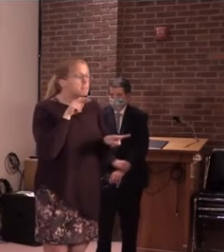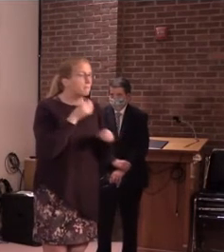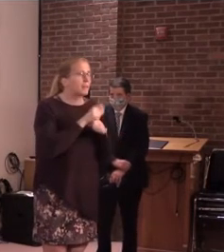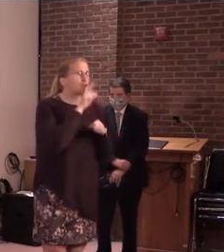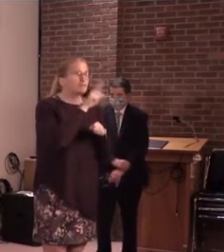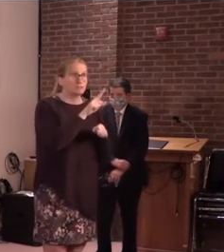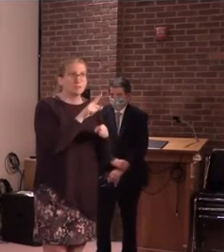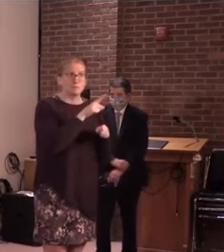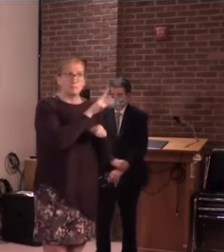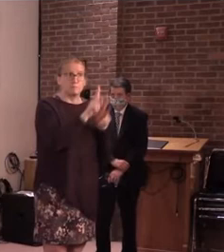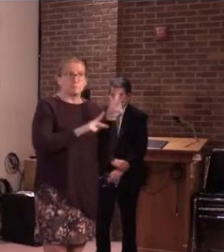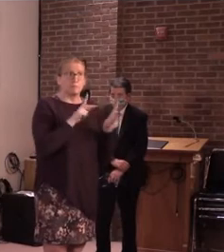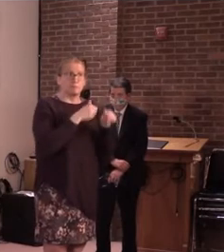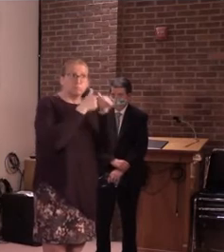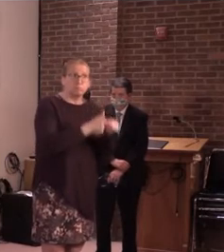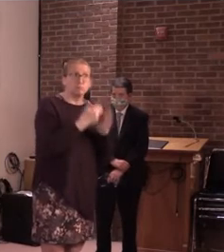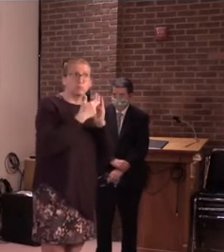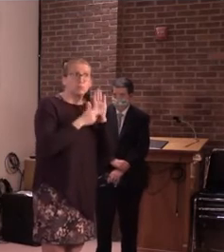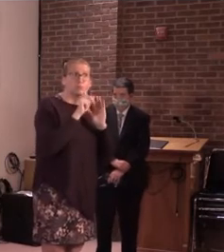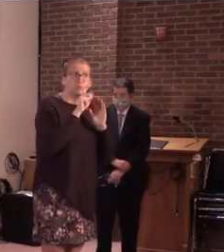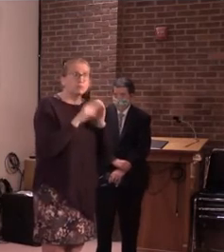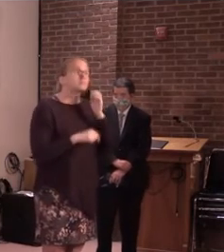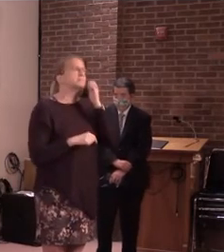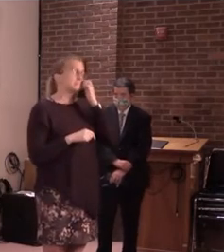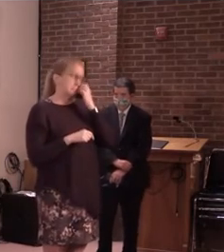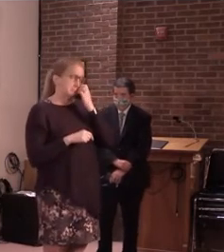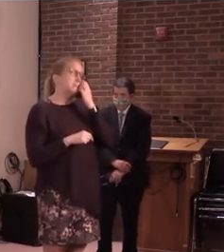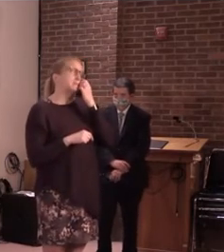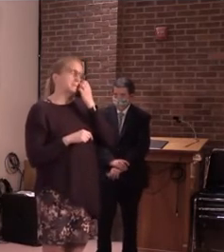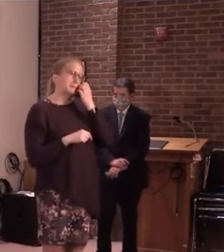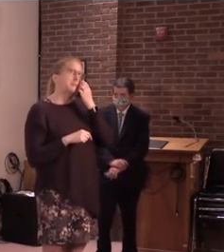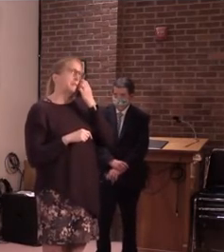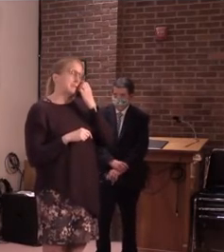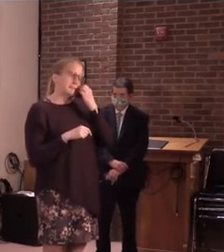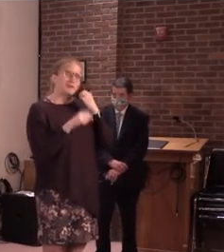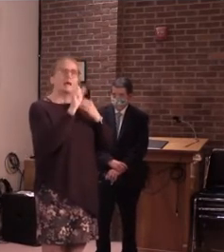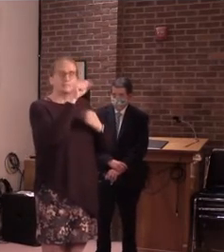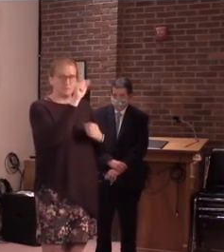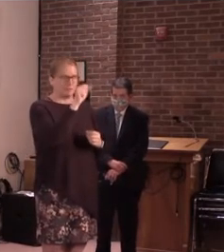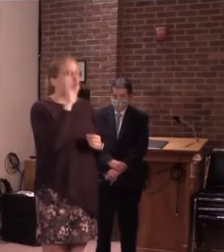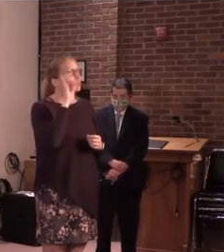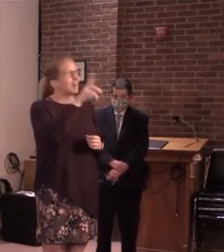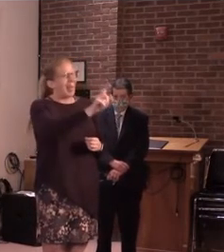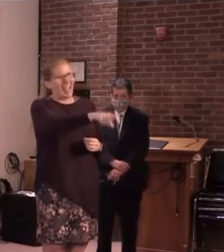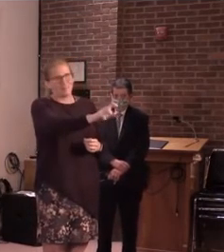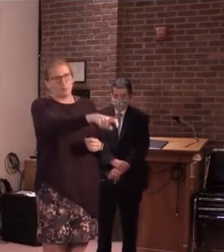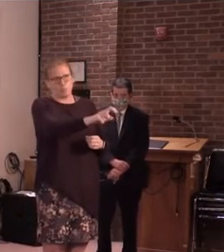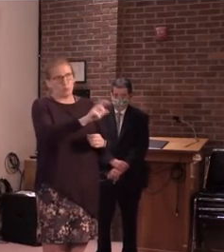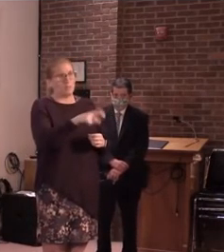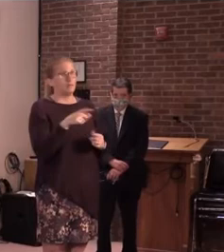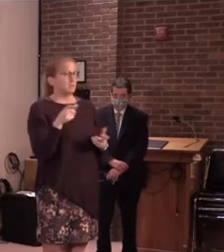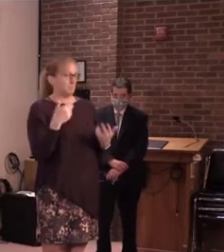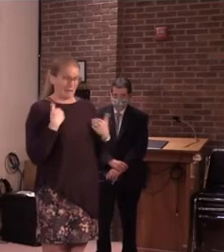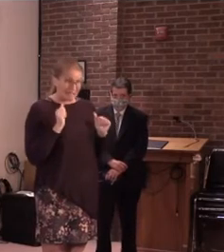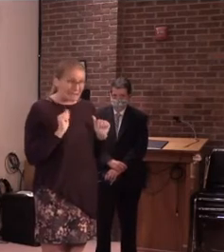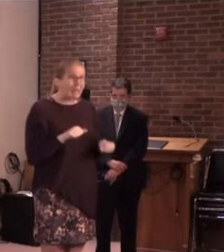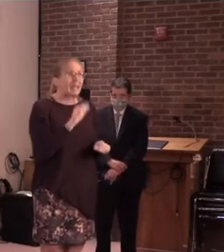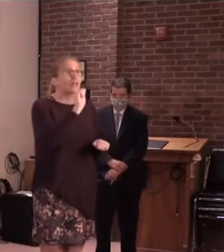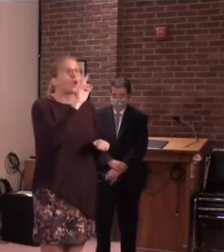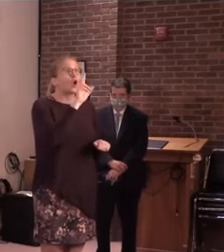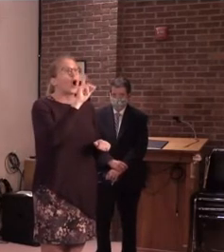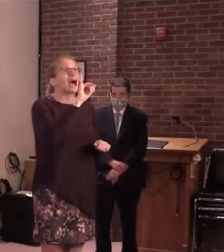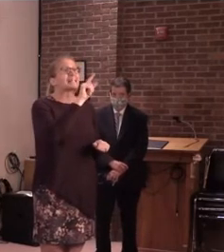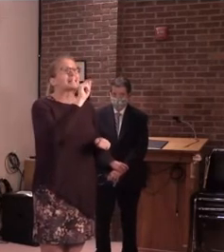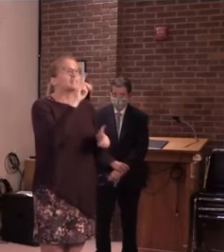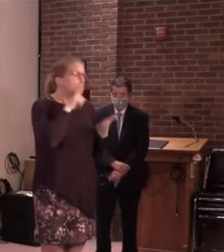Absolutely. We're going to have to track it. This will be in systems where there could be audits. There are going